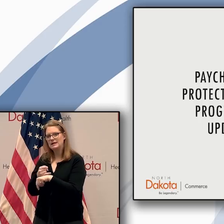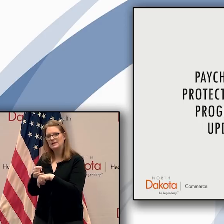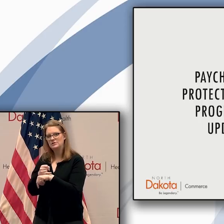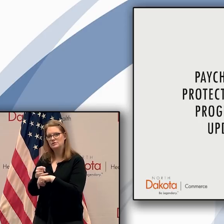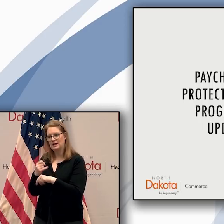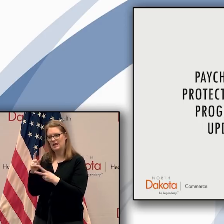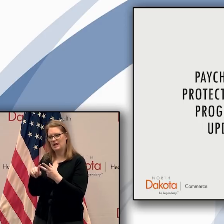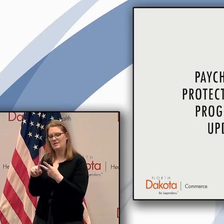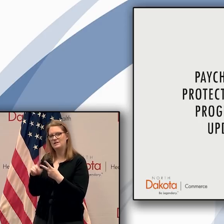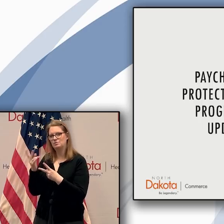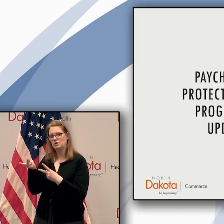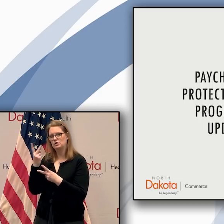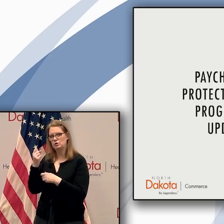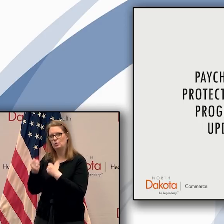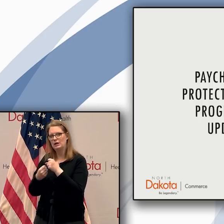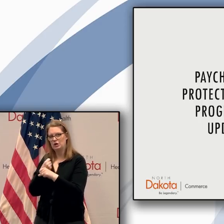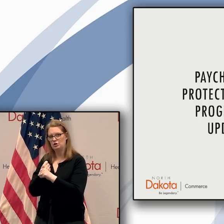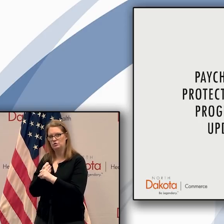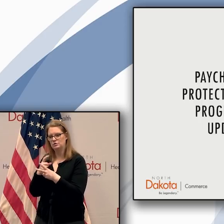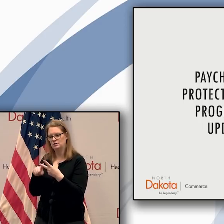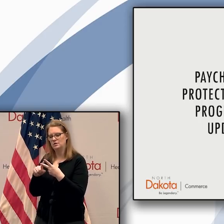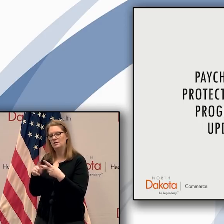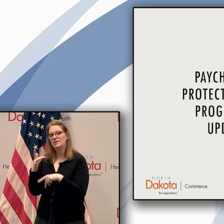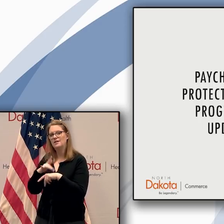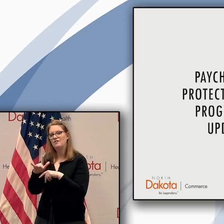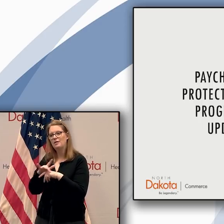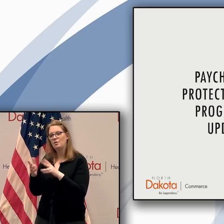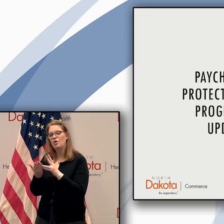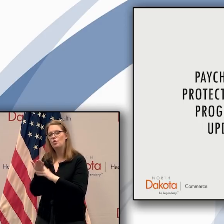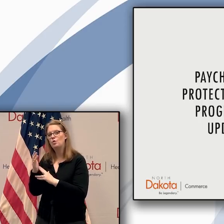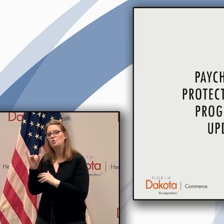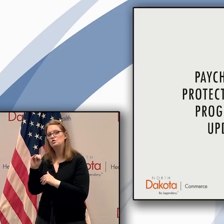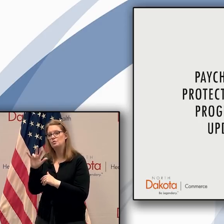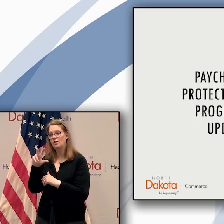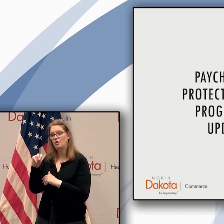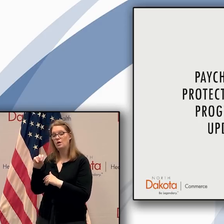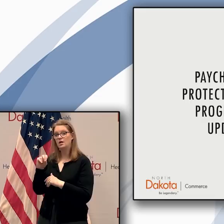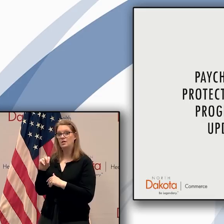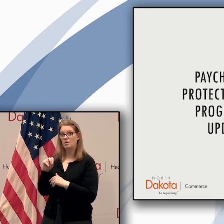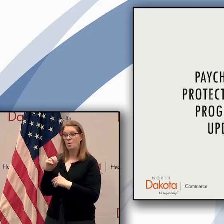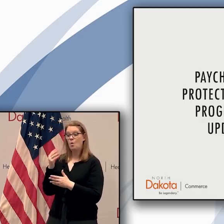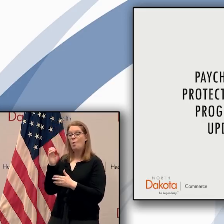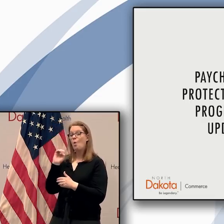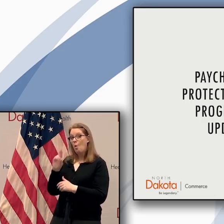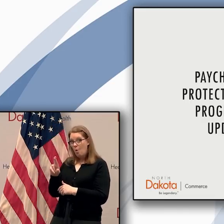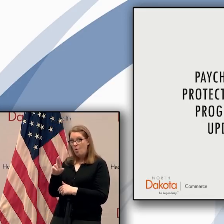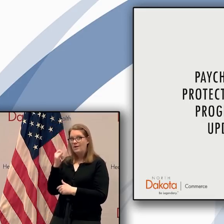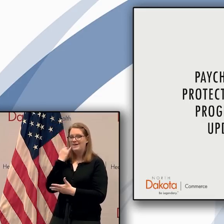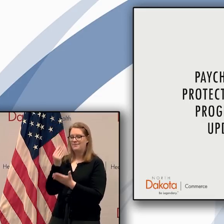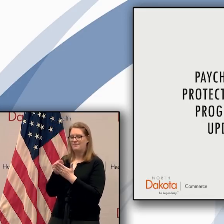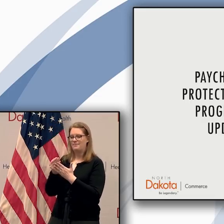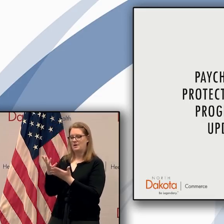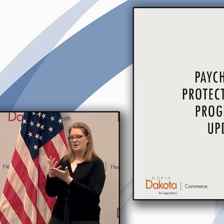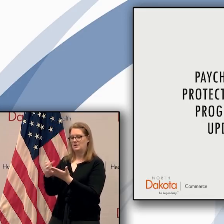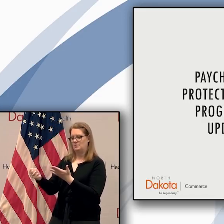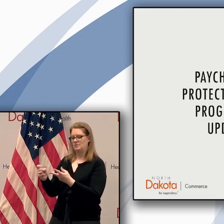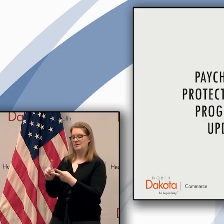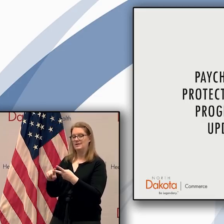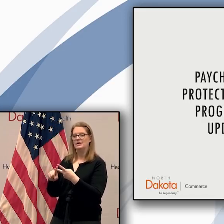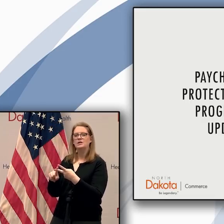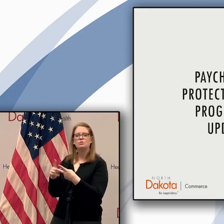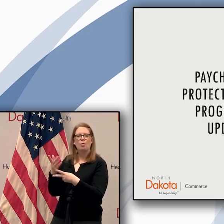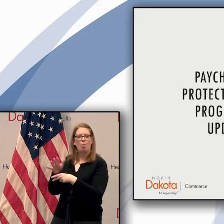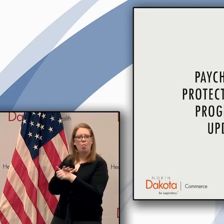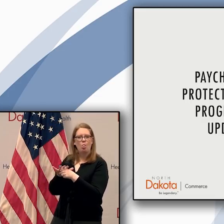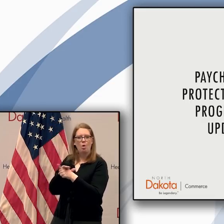2 years. This loan is available through June 30th or when the money runs out. and is applied for through your local